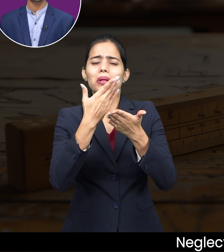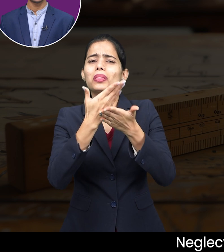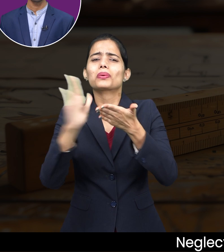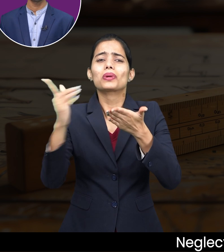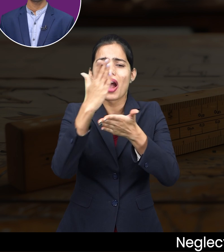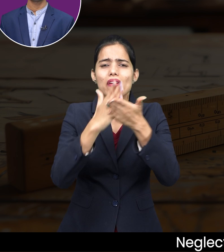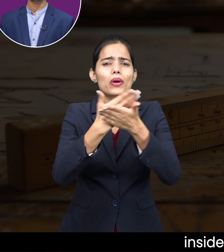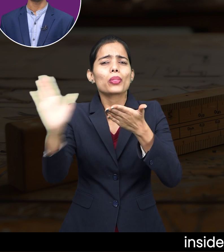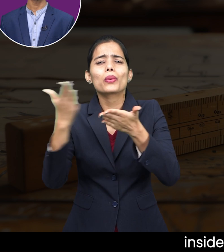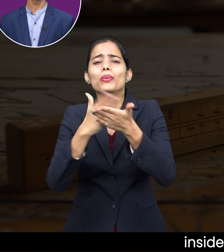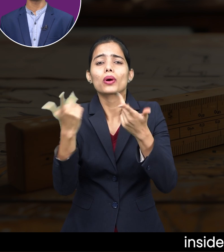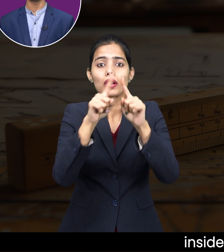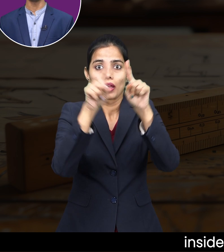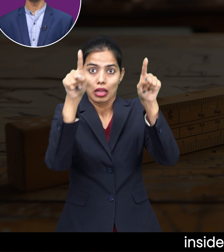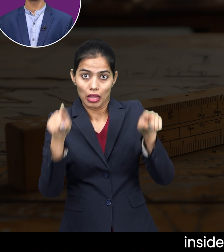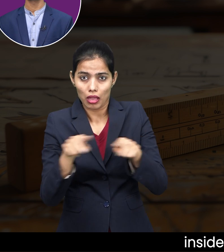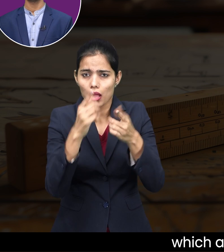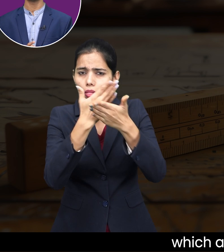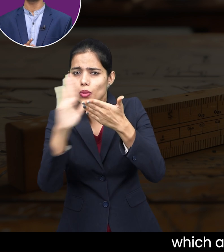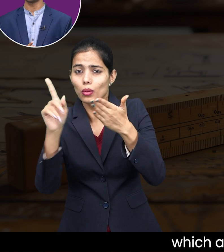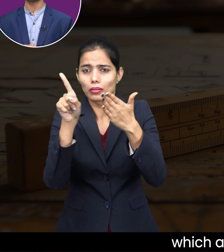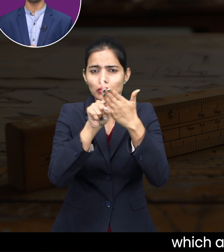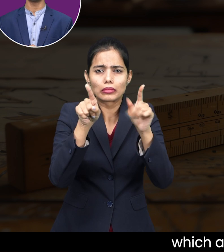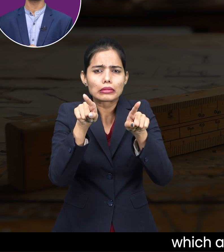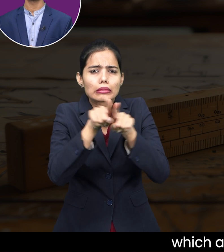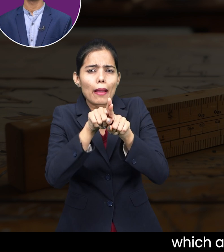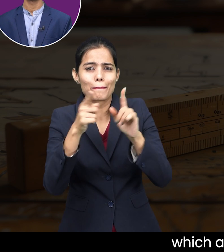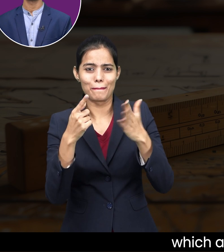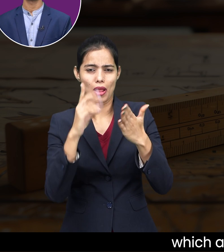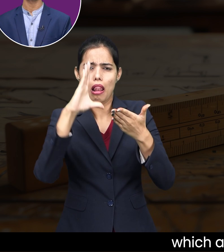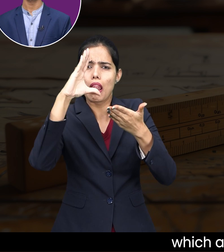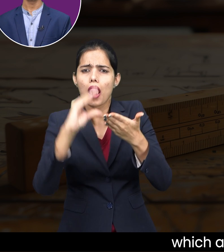Neglect those squares inside the boundary which are less than half.